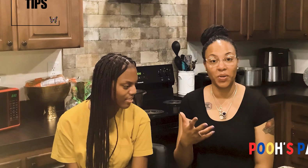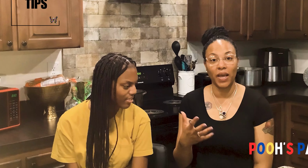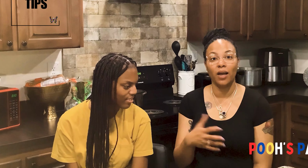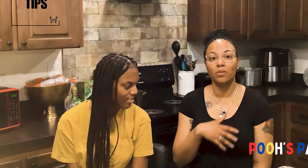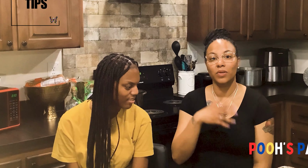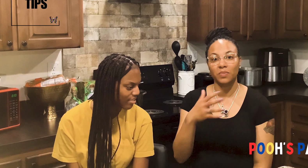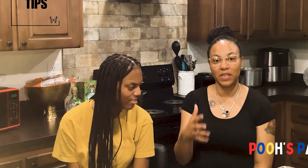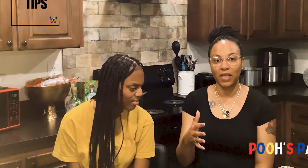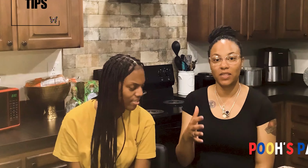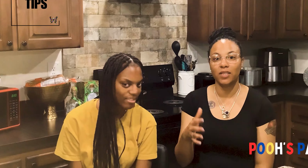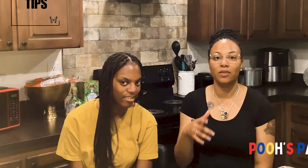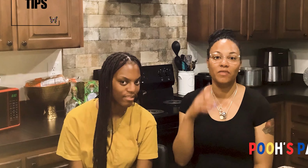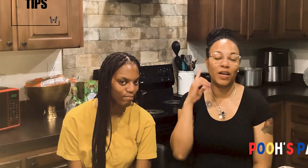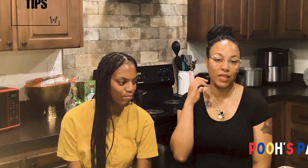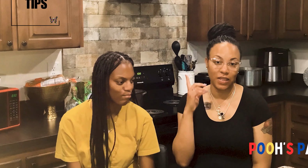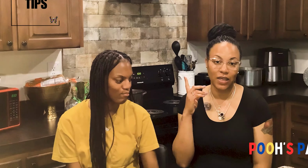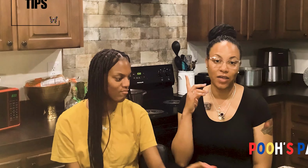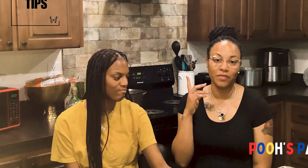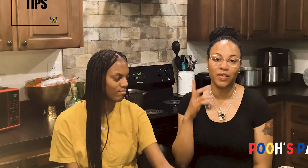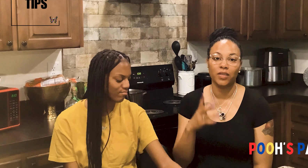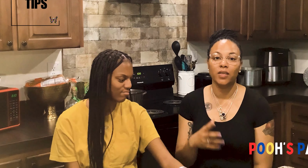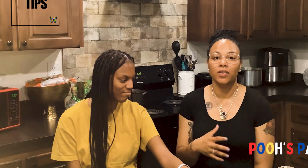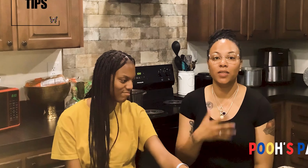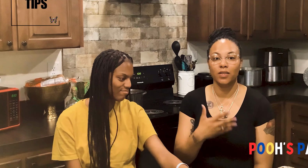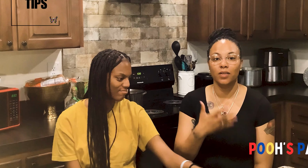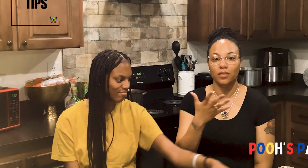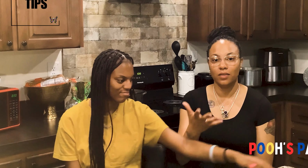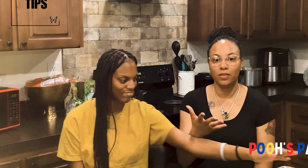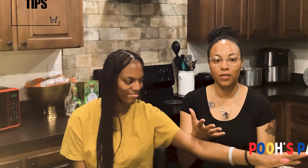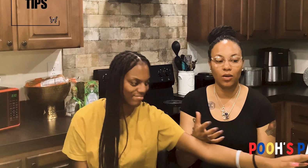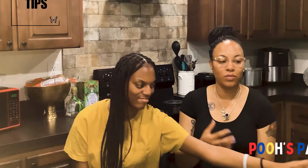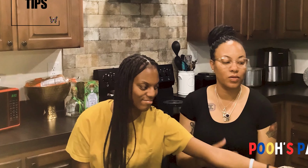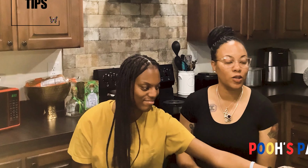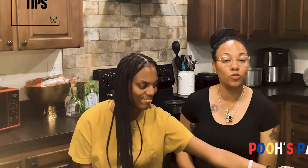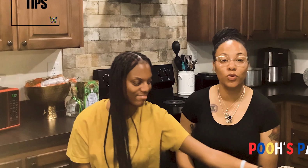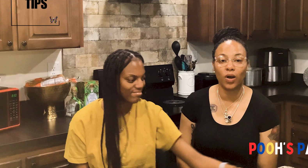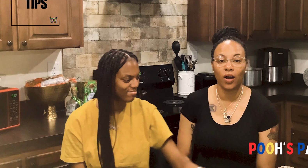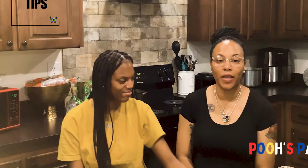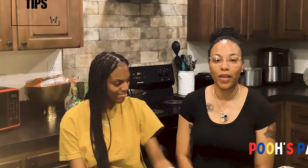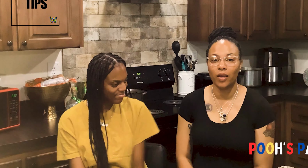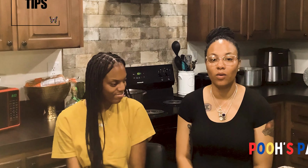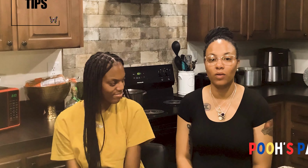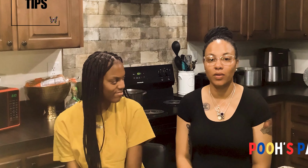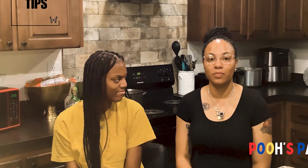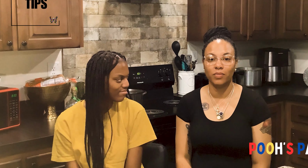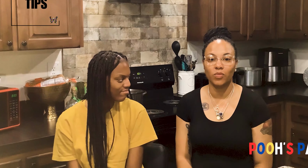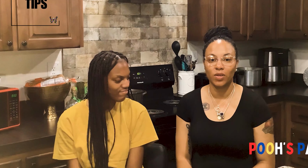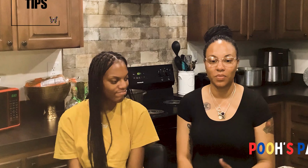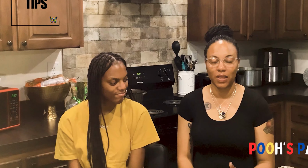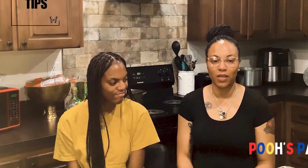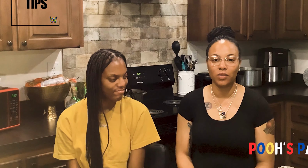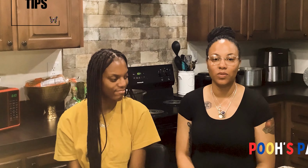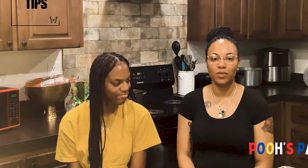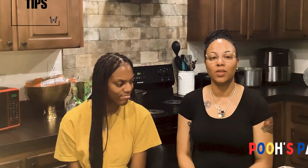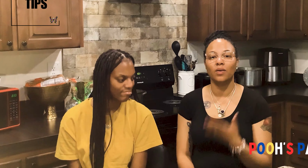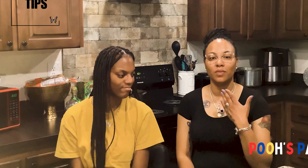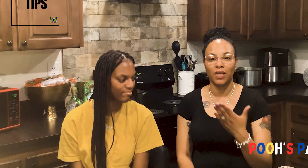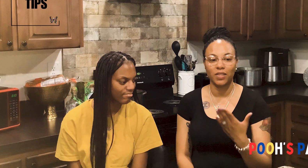now when I'm saying stuff, if I can think of it, to, clue you all in on what I'm saying to her. So that's thank